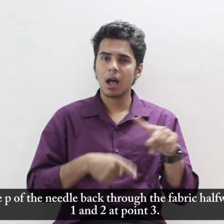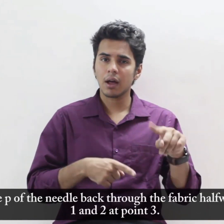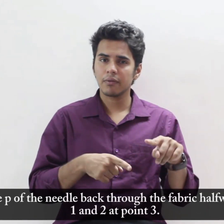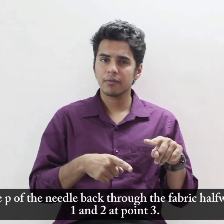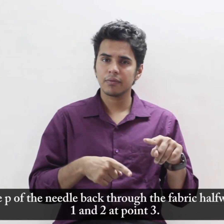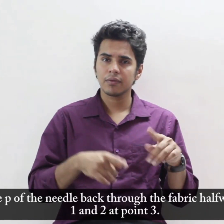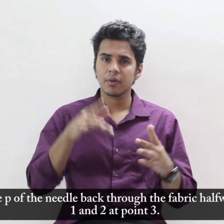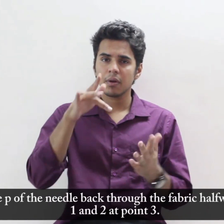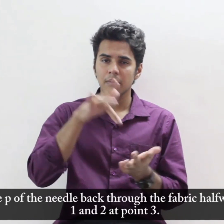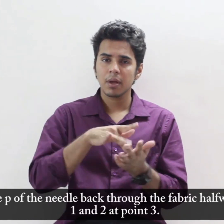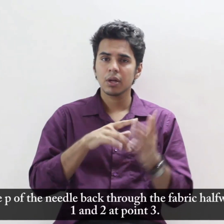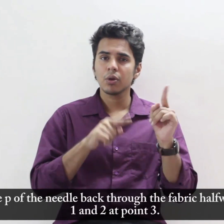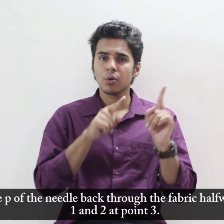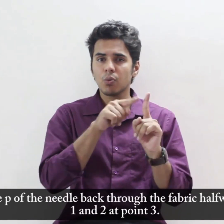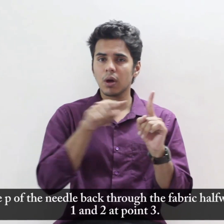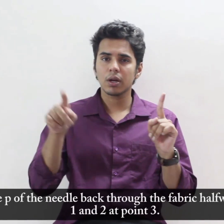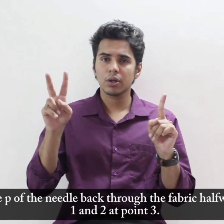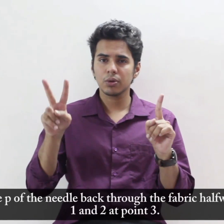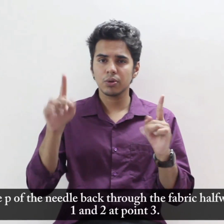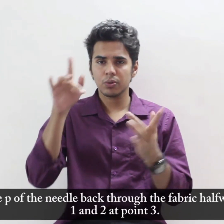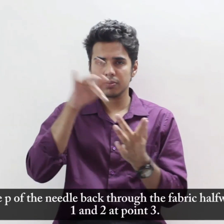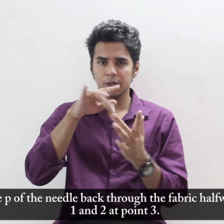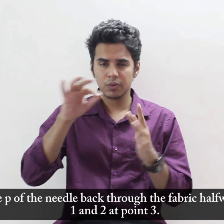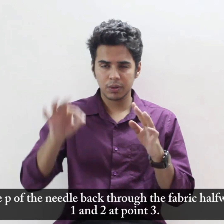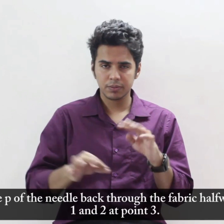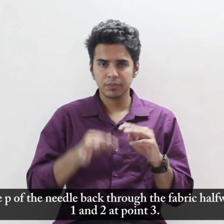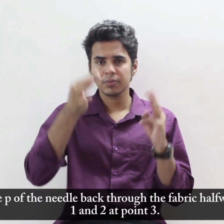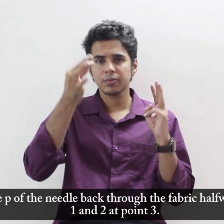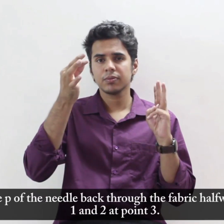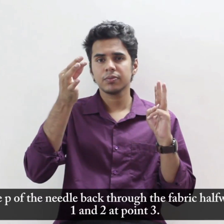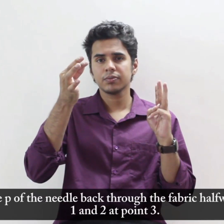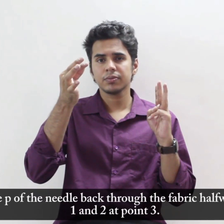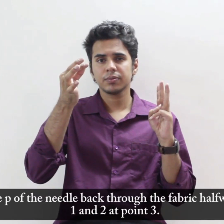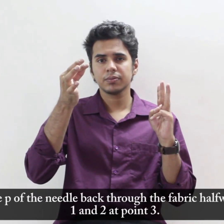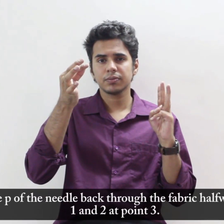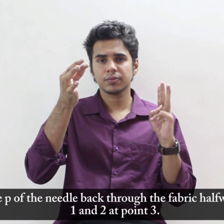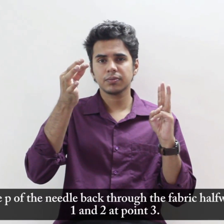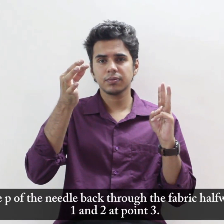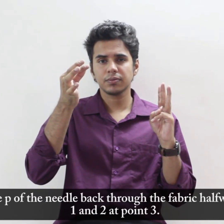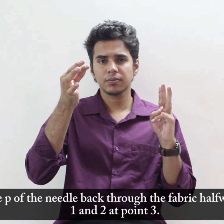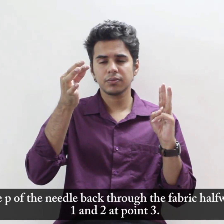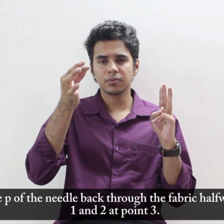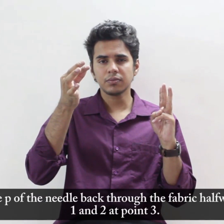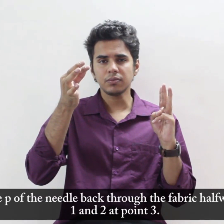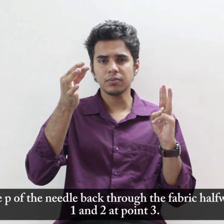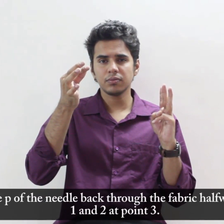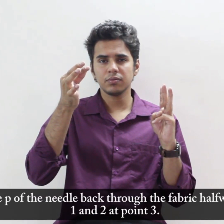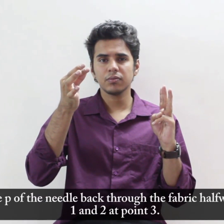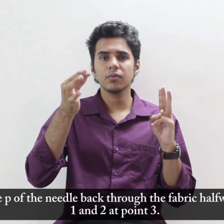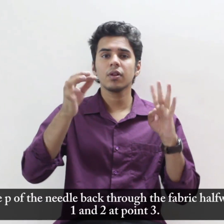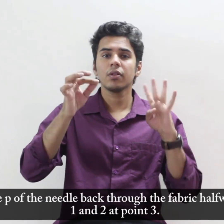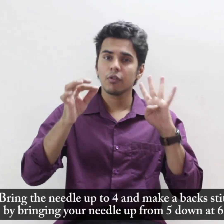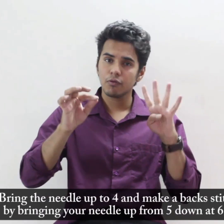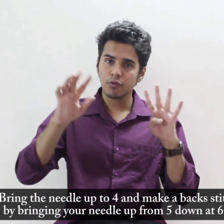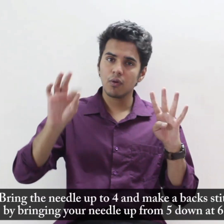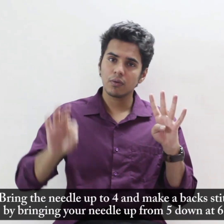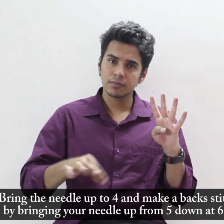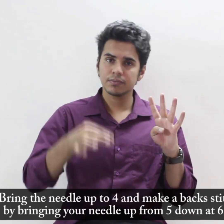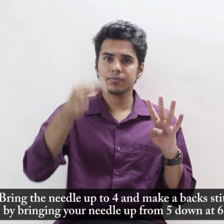halfway between 1 and 2 at point 3. Bring the needle up to